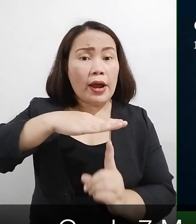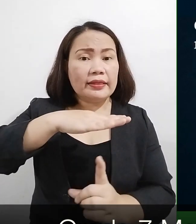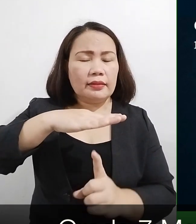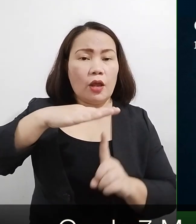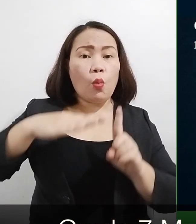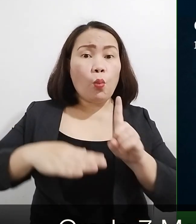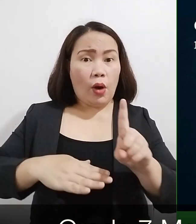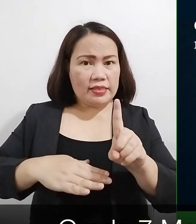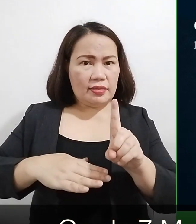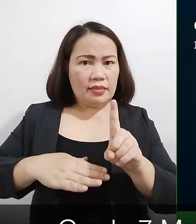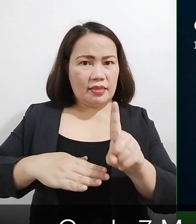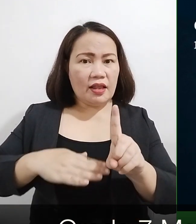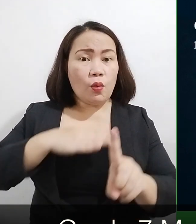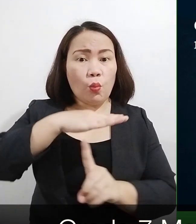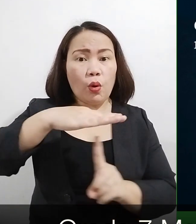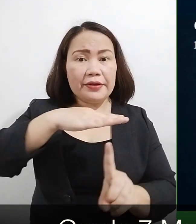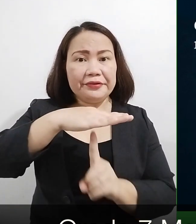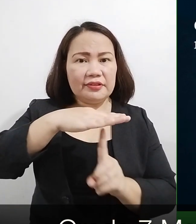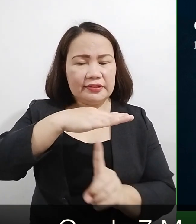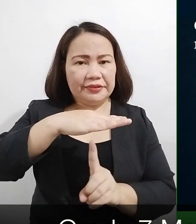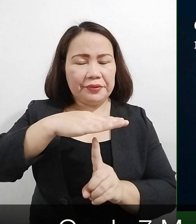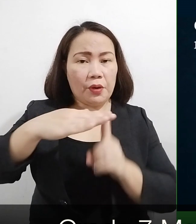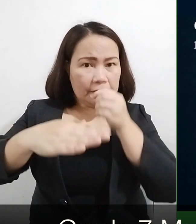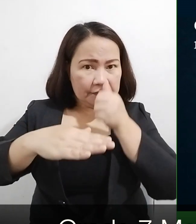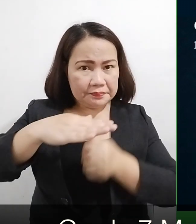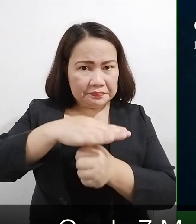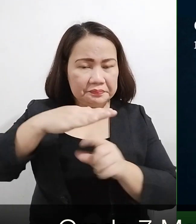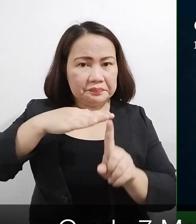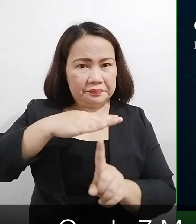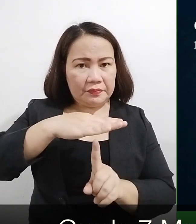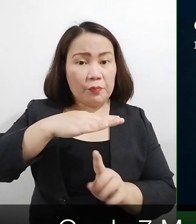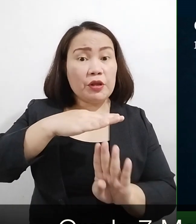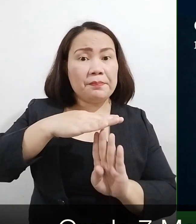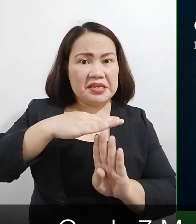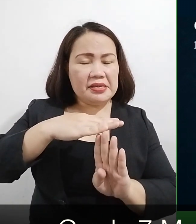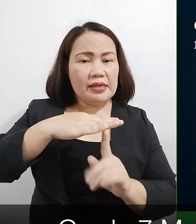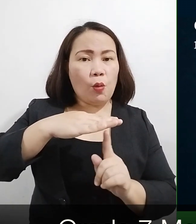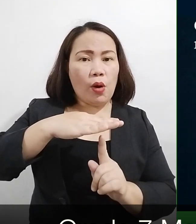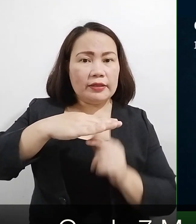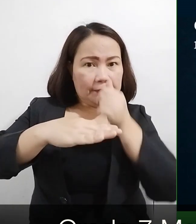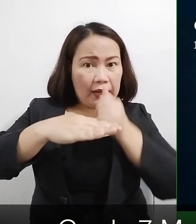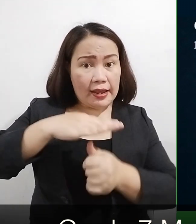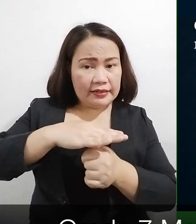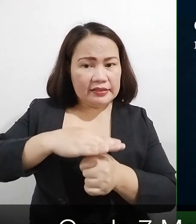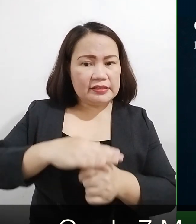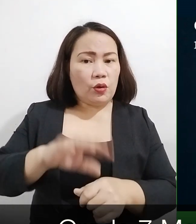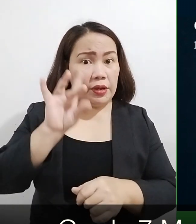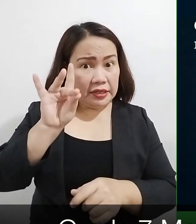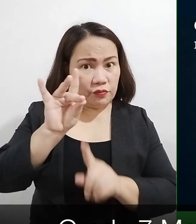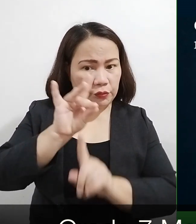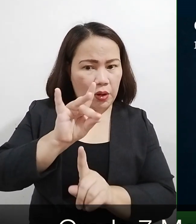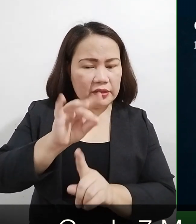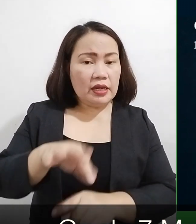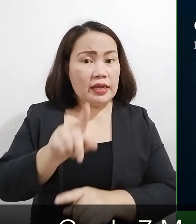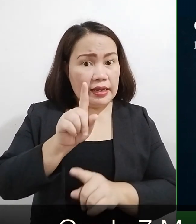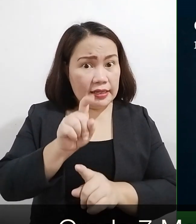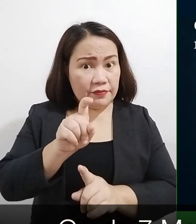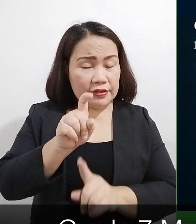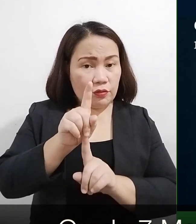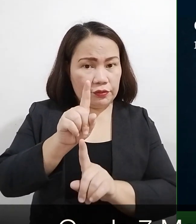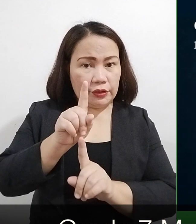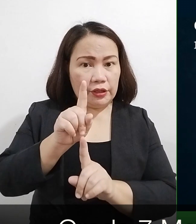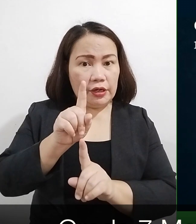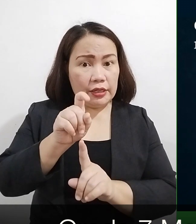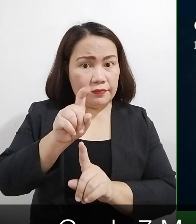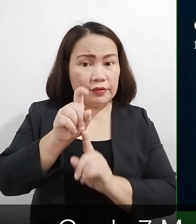1, 11 over 1. So, this can also be expressed as A over B. So, ulitin ko, kapag binigyan kayo ng